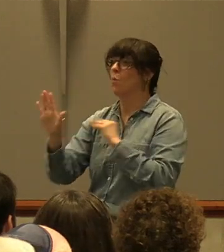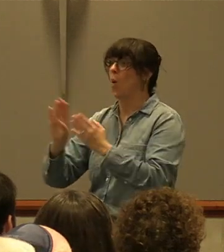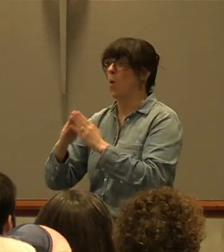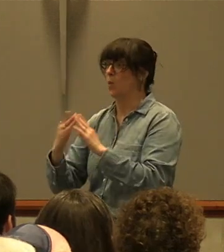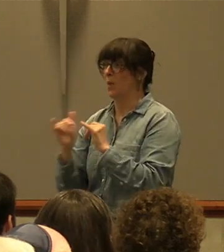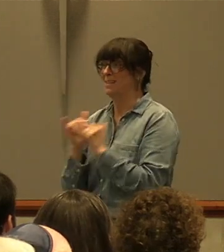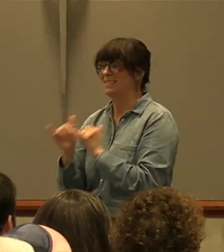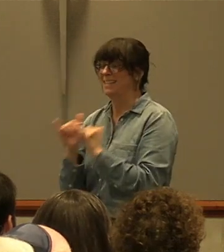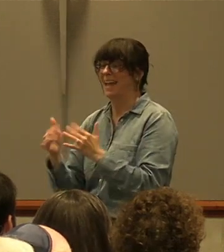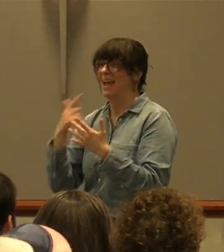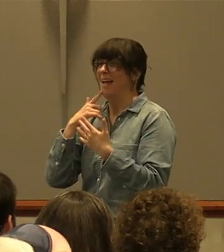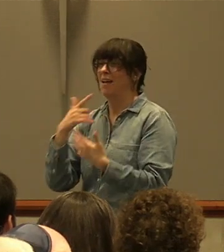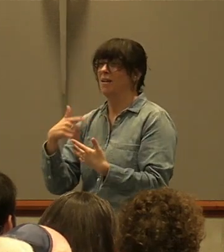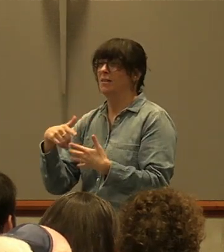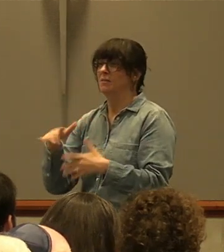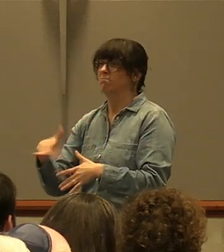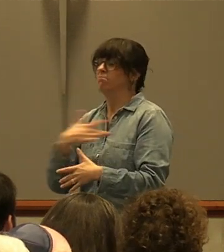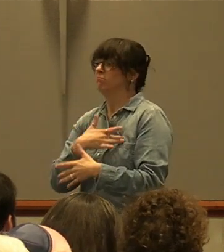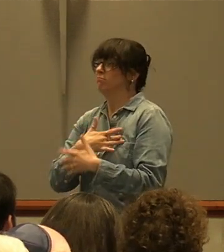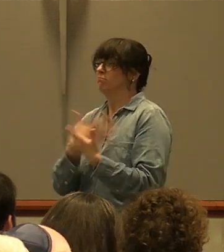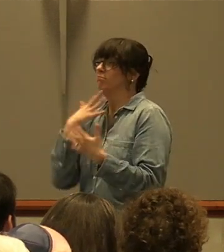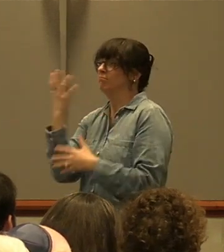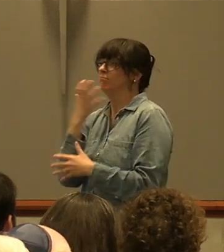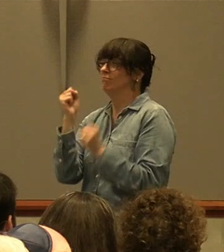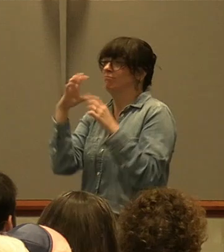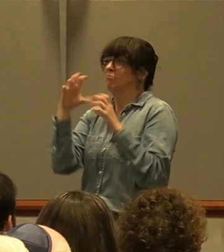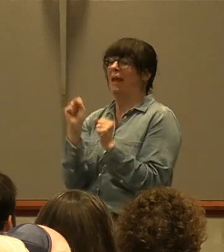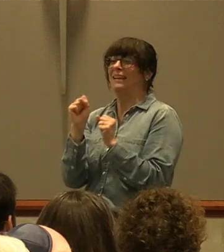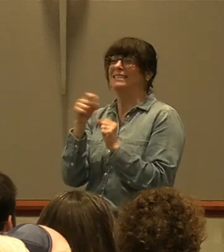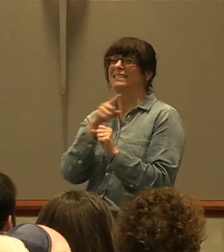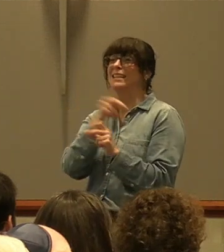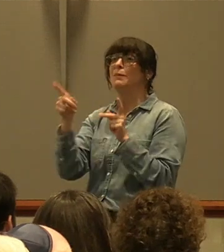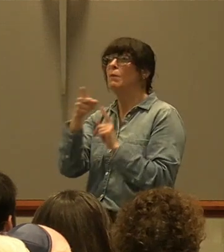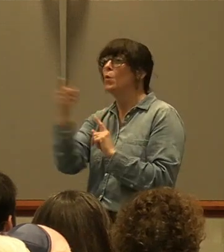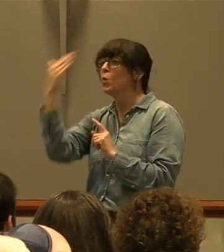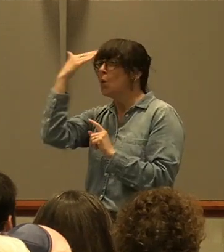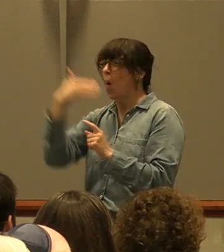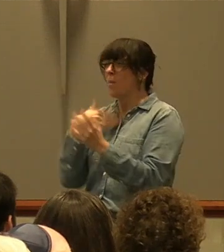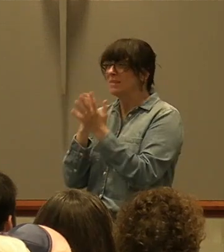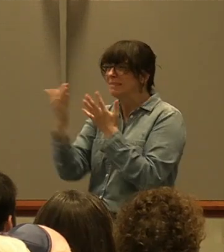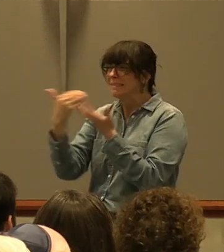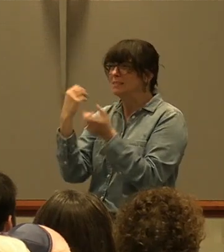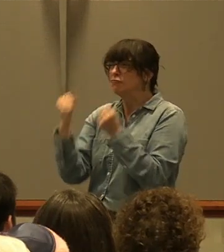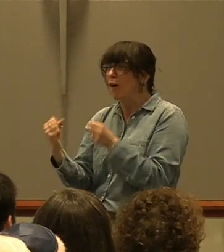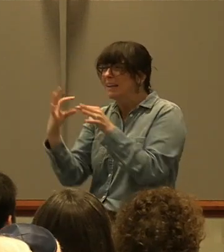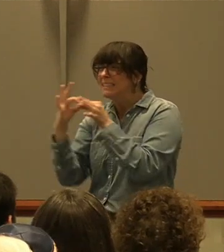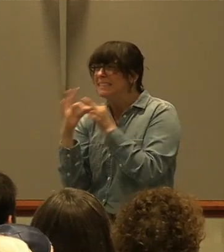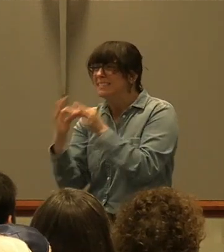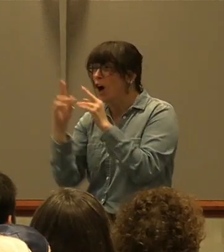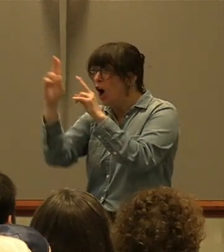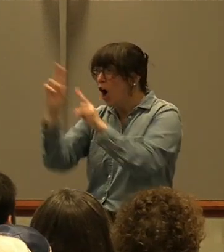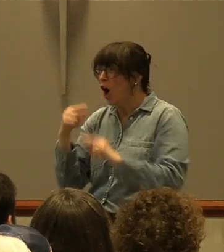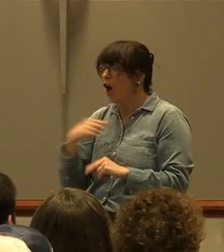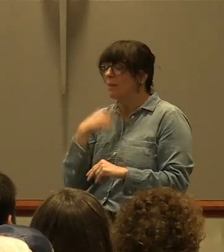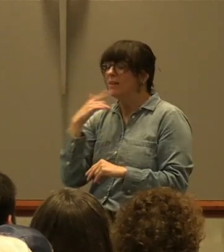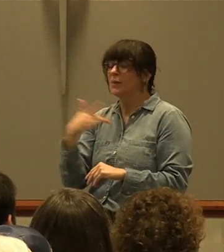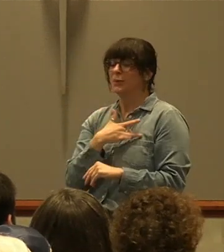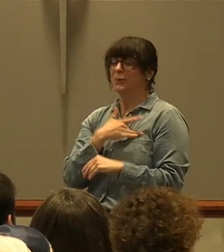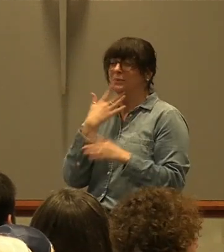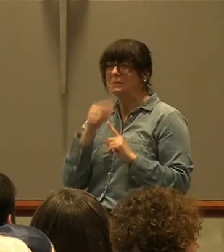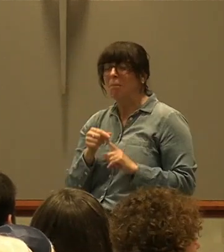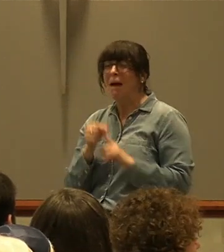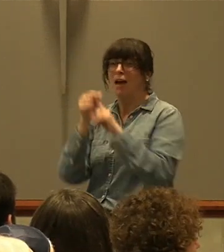community, this is mishpacha. When I get an honor from people who know me best, it is a special, special treat for